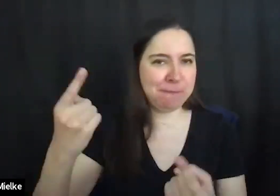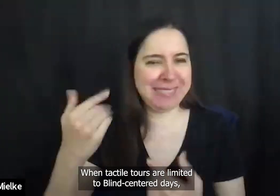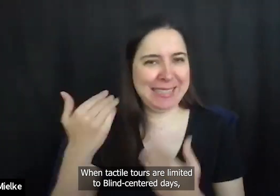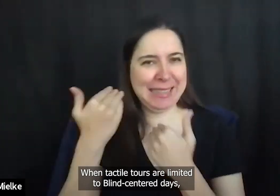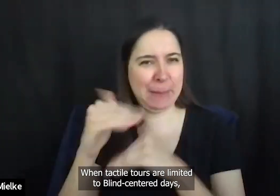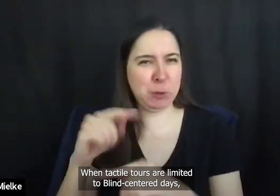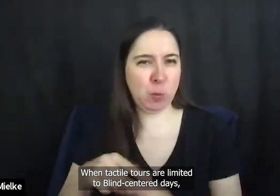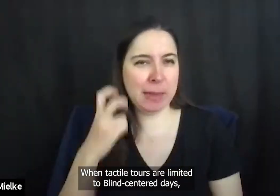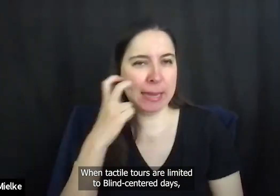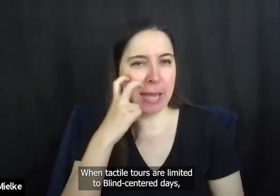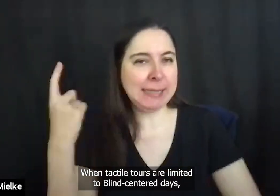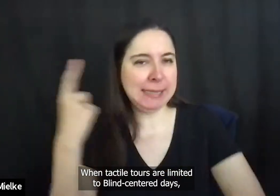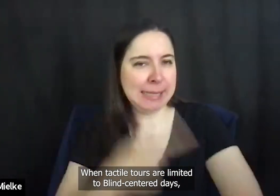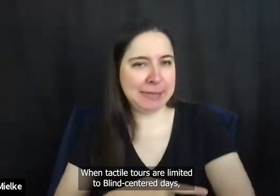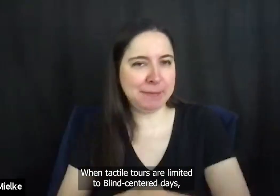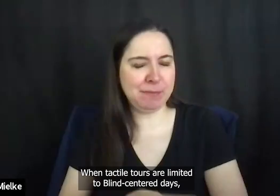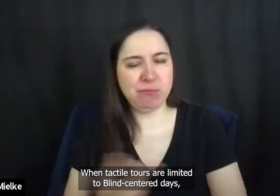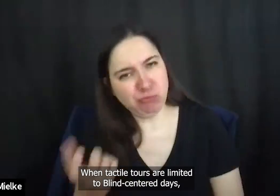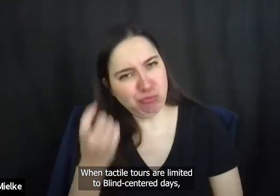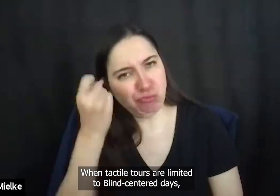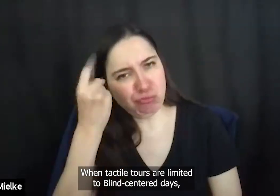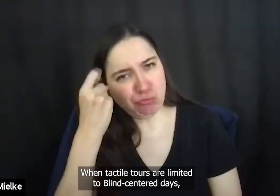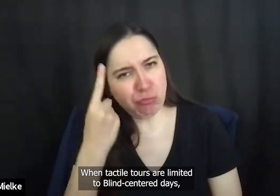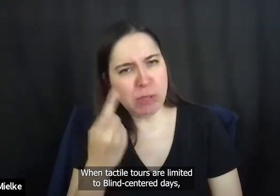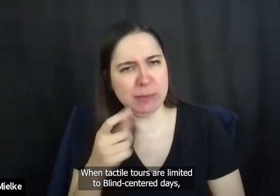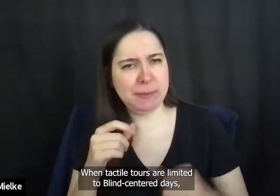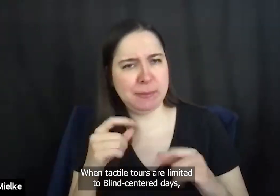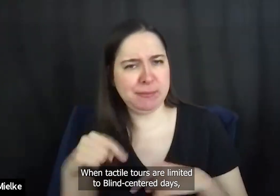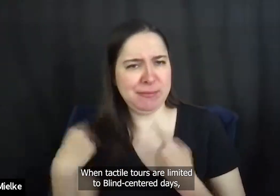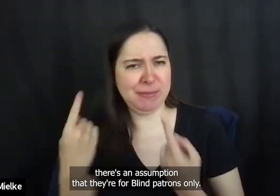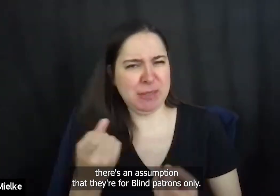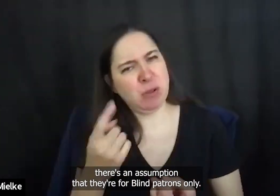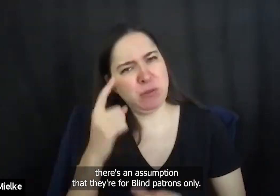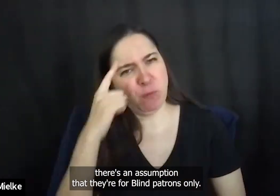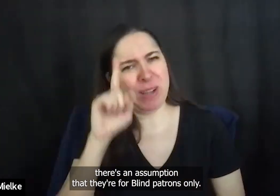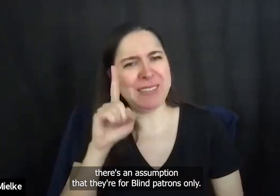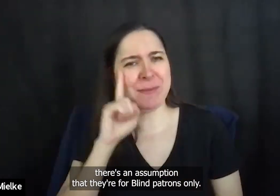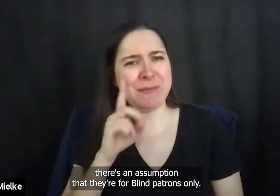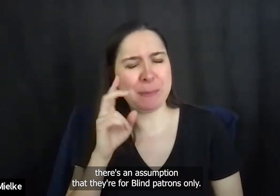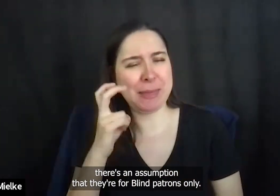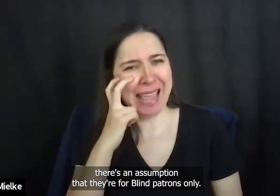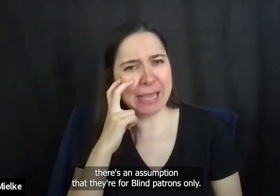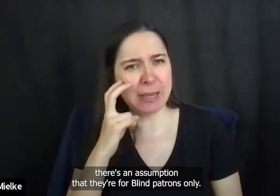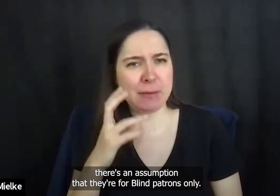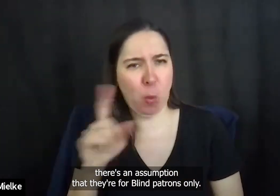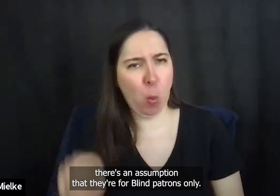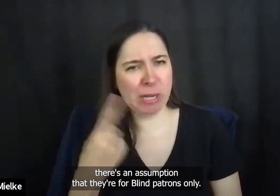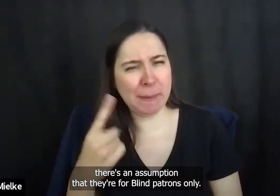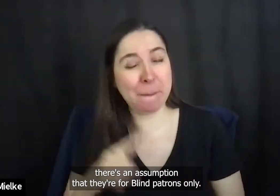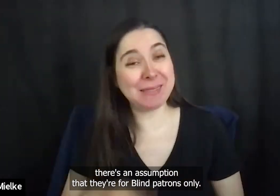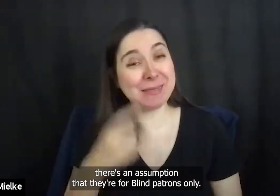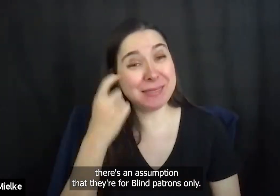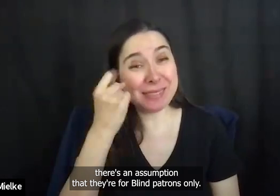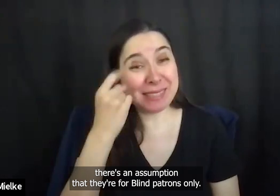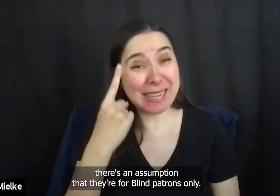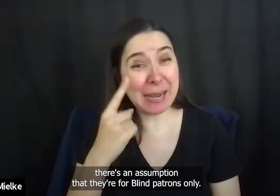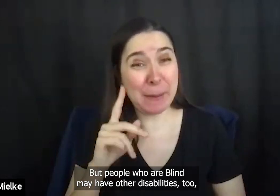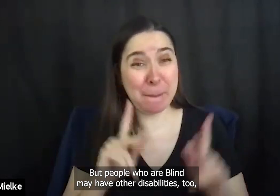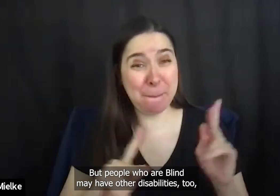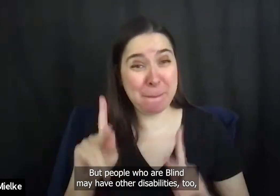When tactile tours are limited to blind-centered days, there's an assumption that they're for blind patrons only. But people